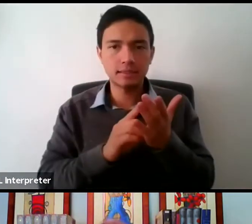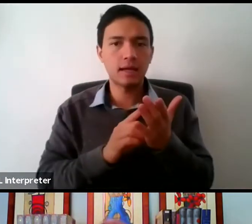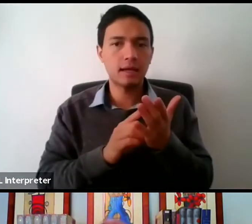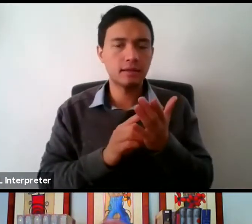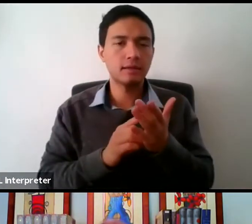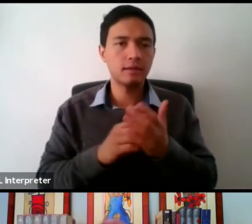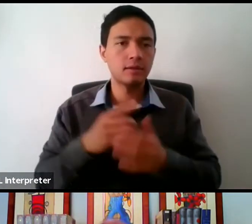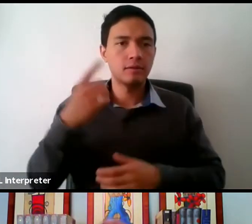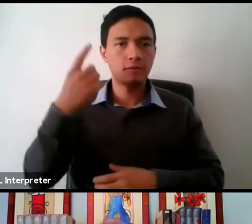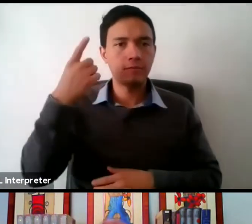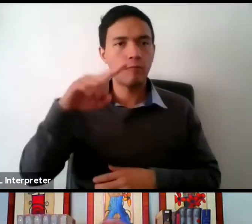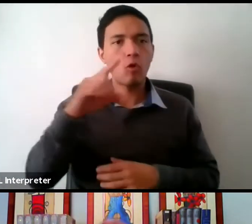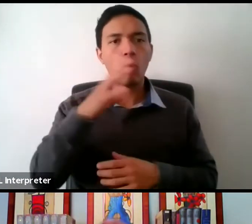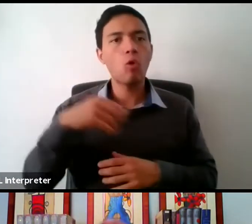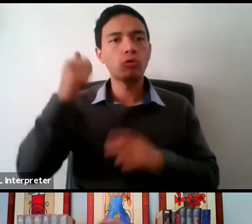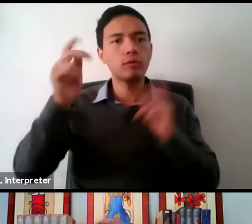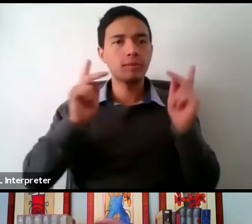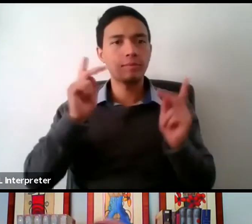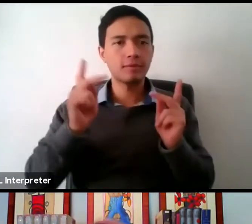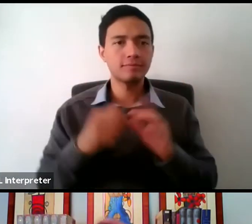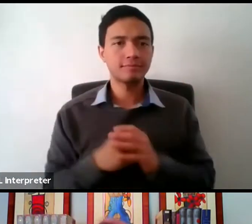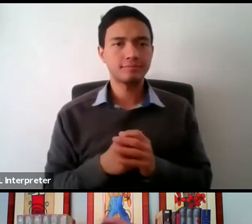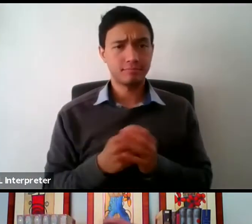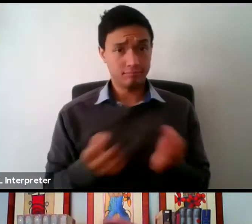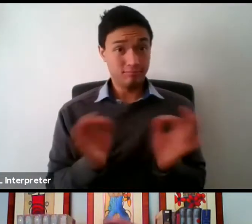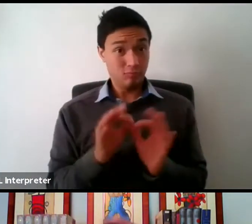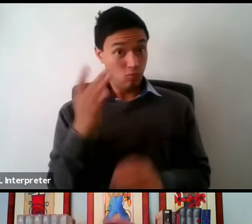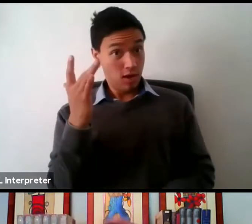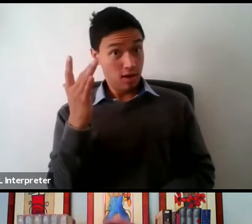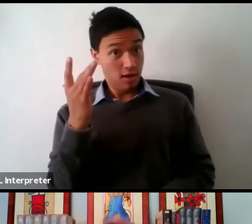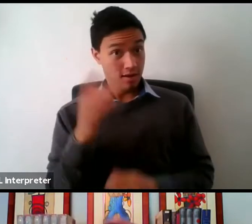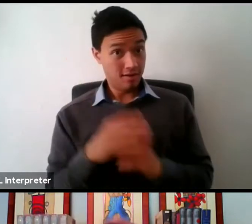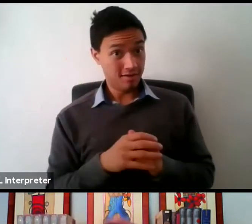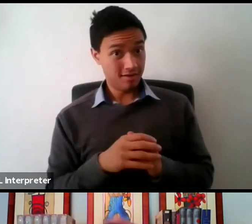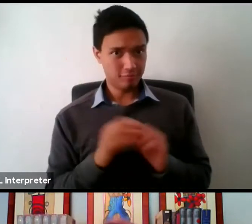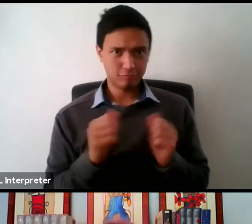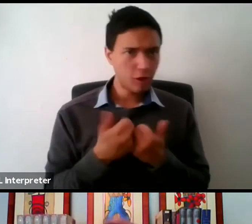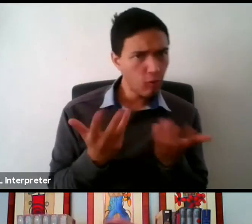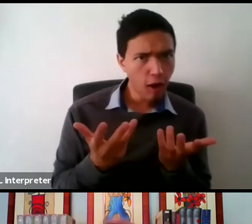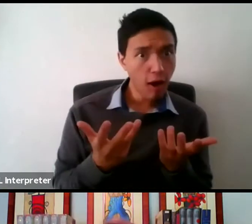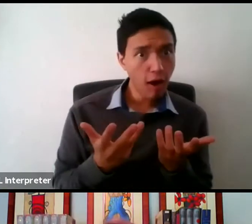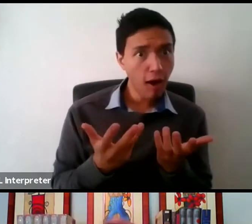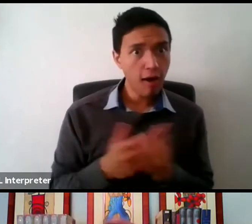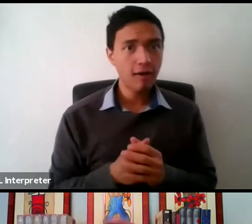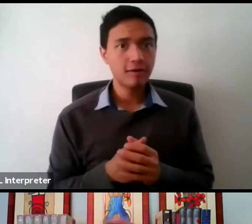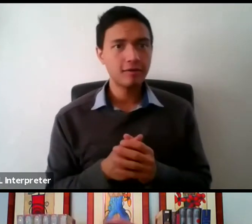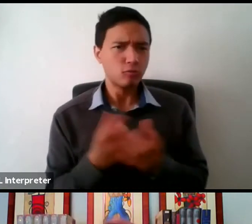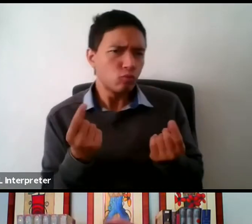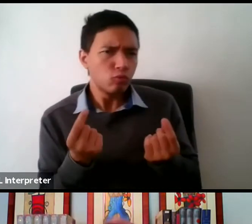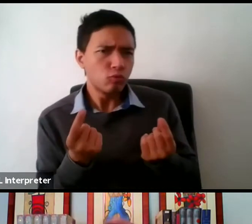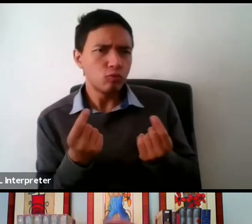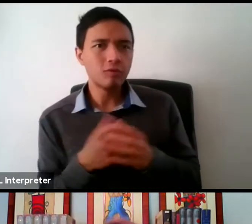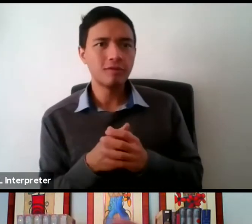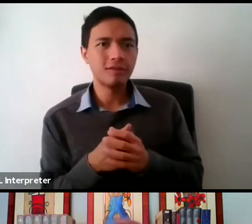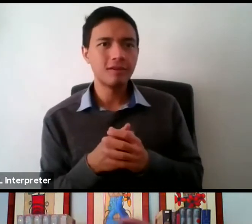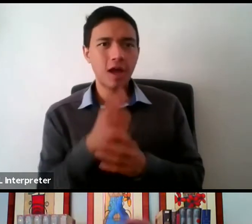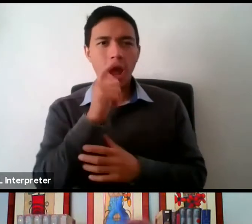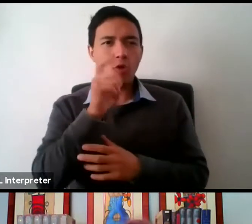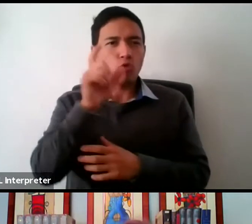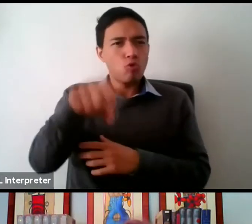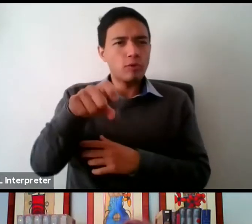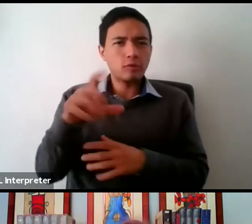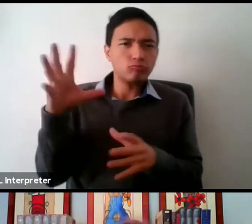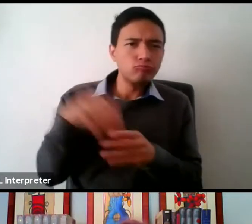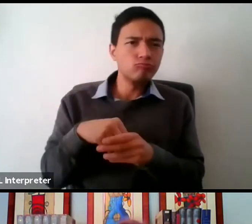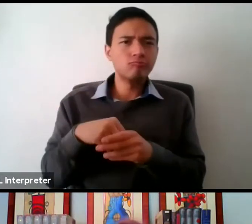for older people. Why is it important? What are the challenges? What is being done? And who else needs to pay attention to